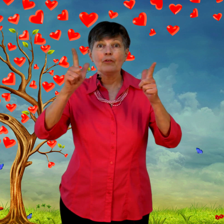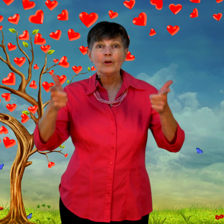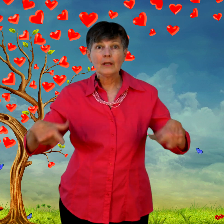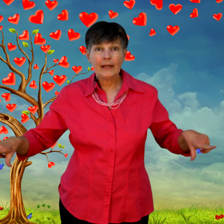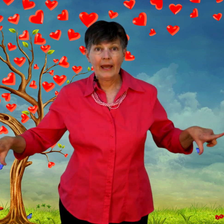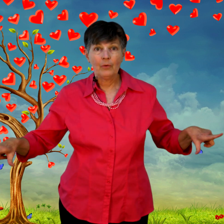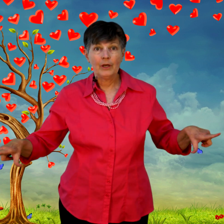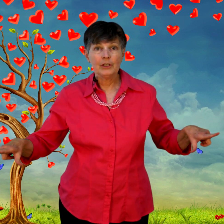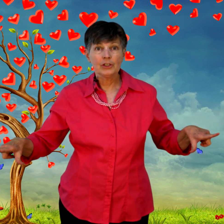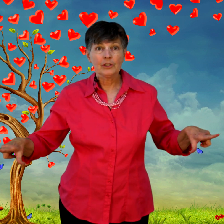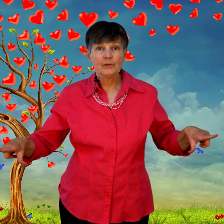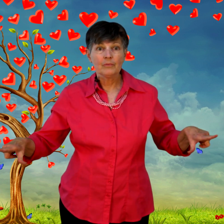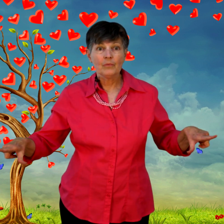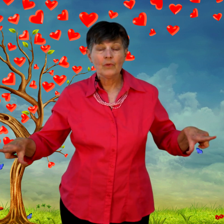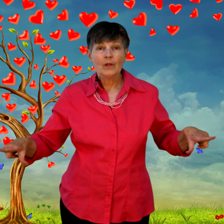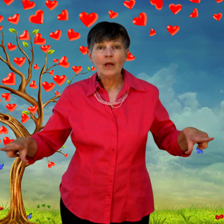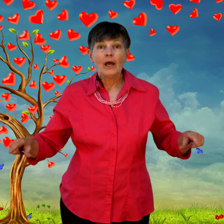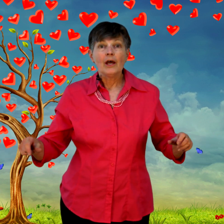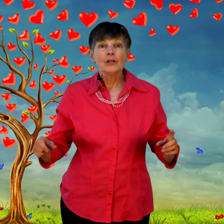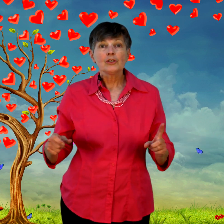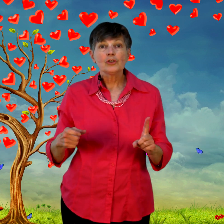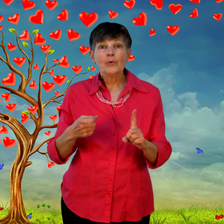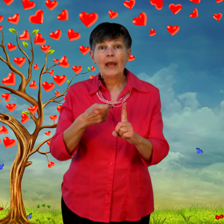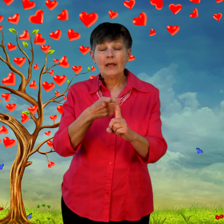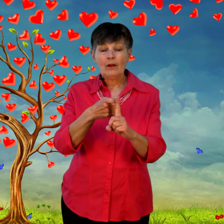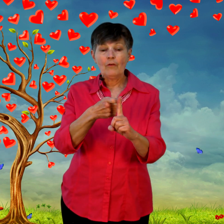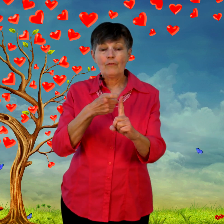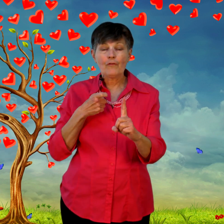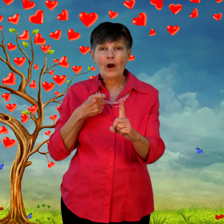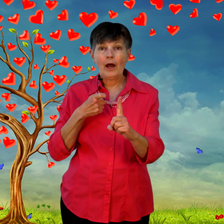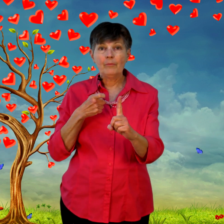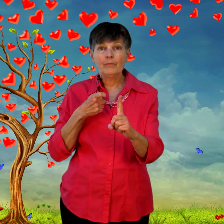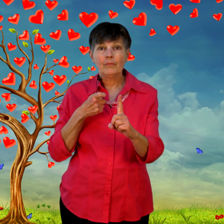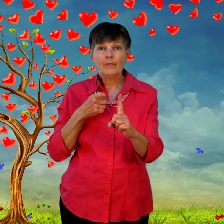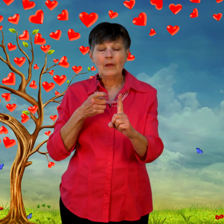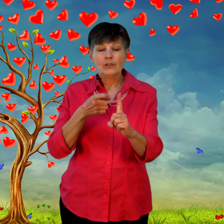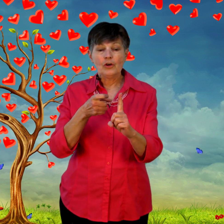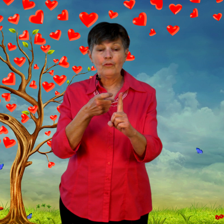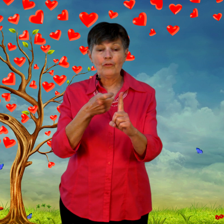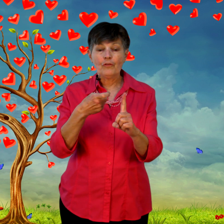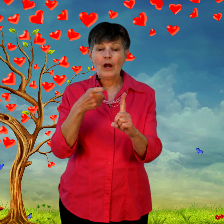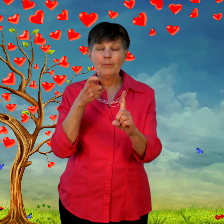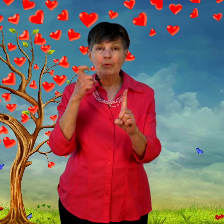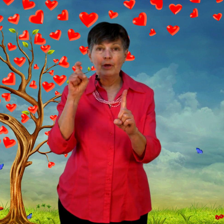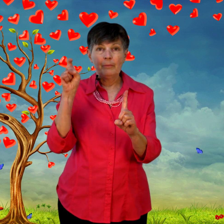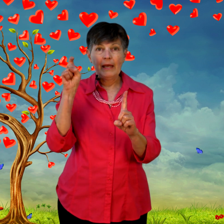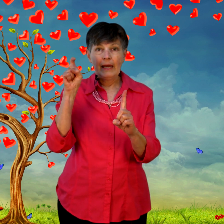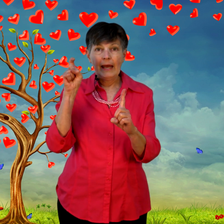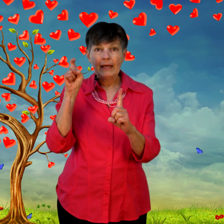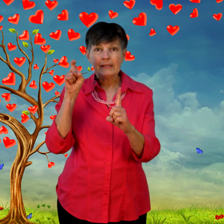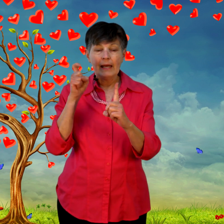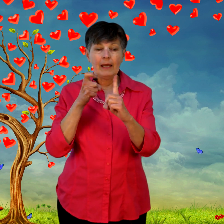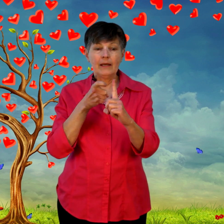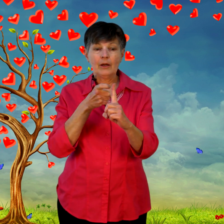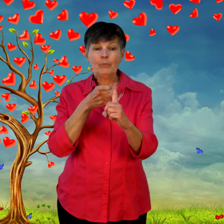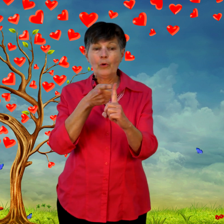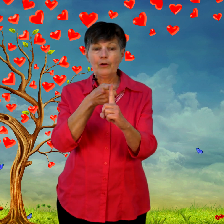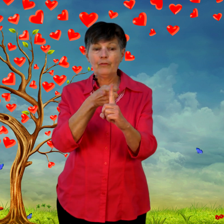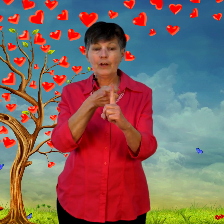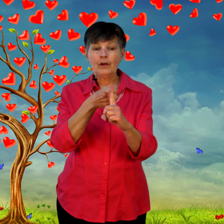for language. Straight from. So for from, you're going to make an X hand and a pointer finger,